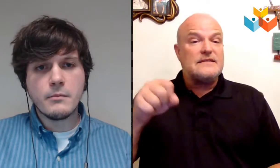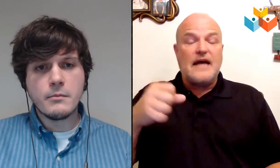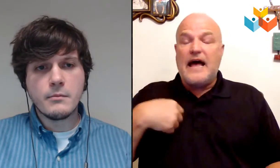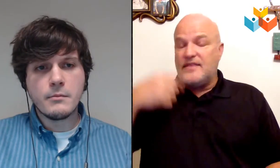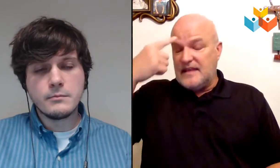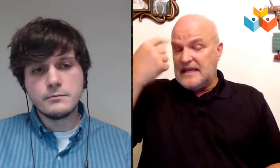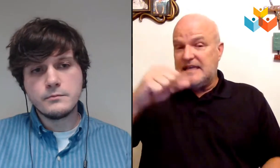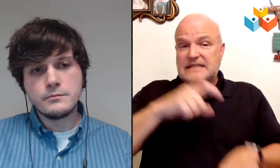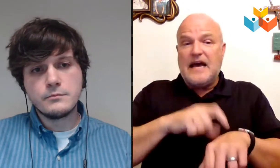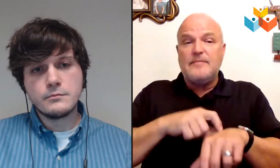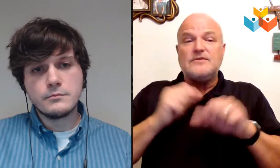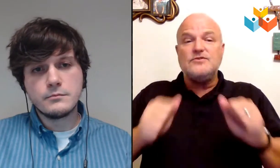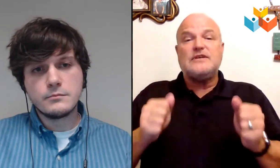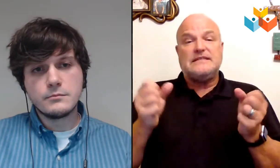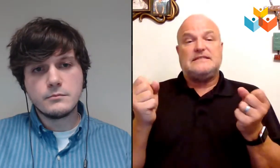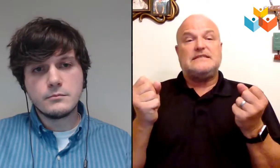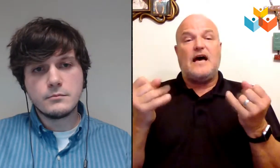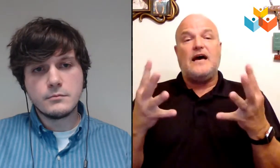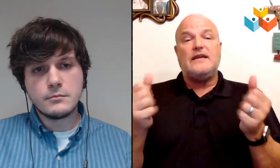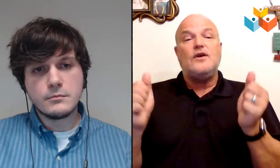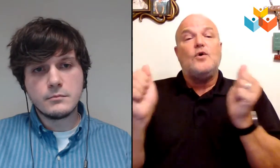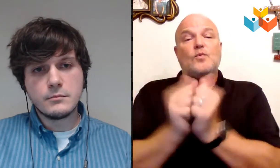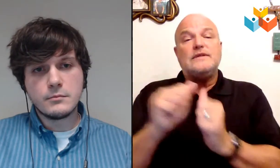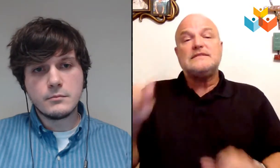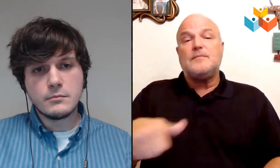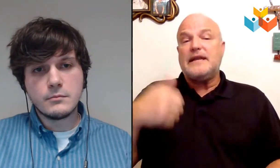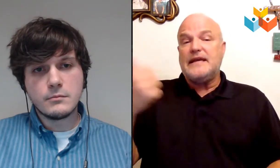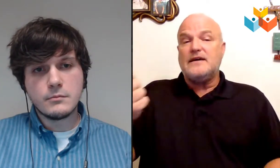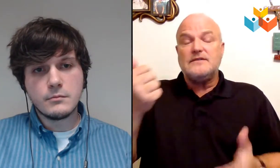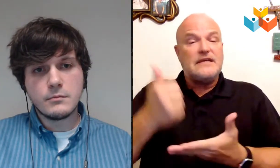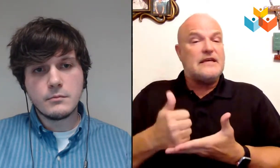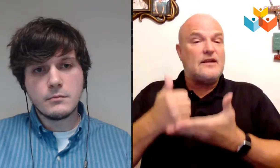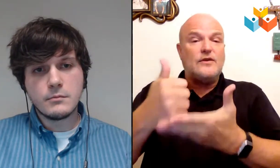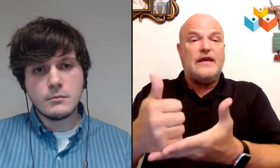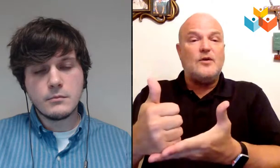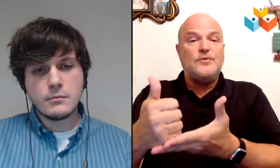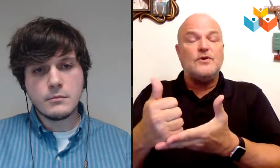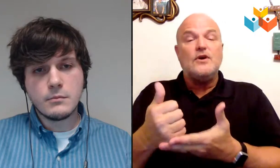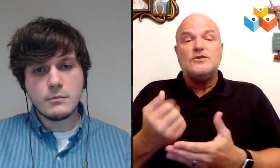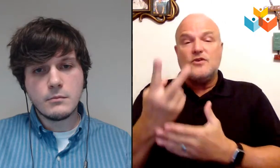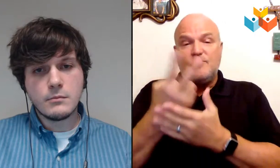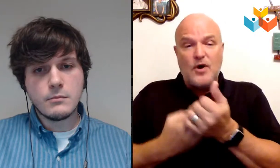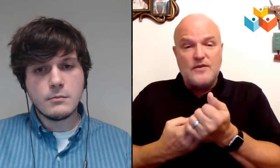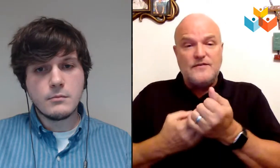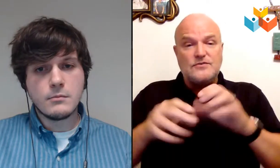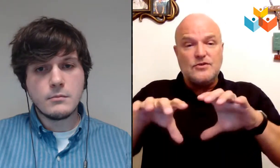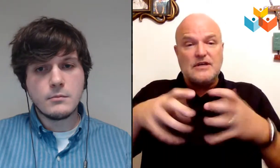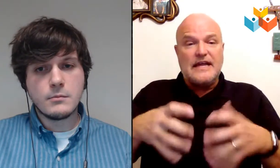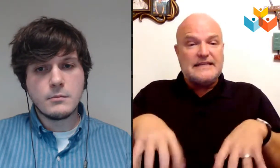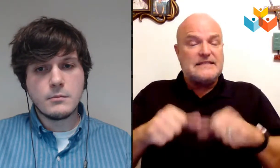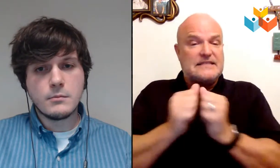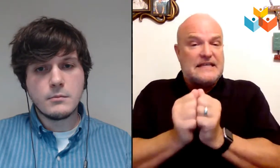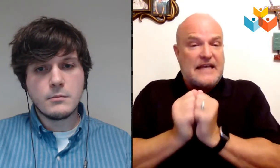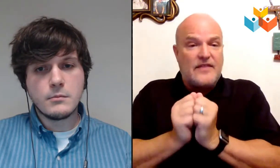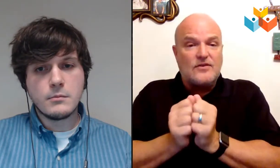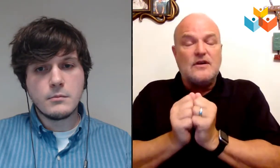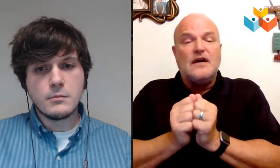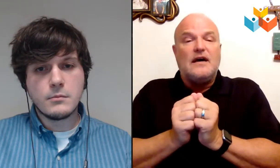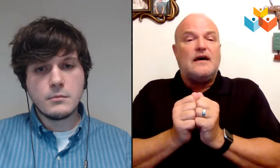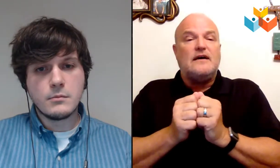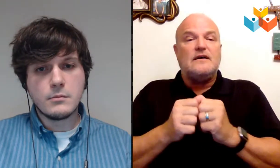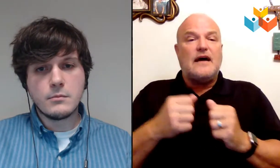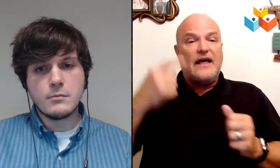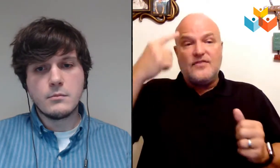Yes. I think anytime that you can sign with somebody else, it can only help you. So if both of you took classes